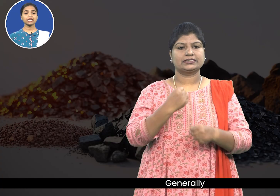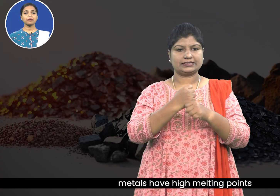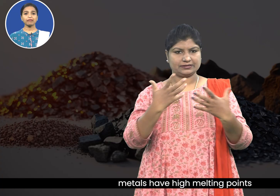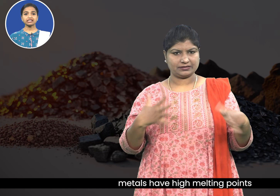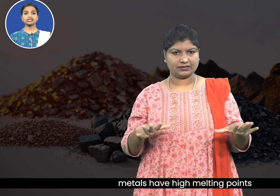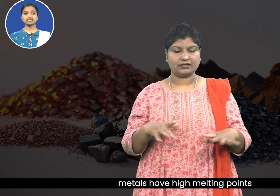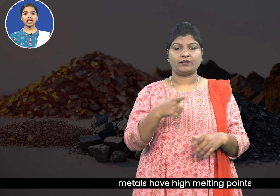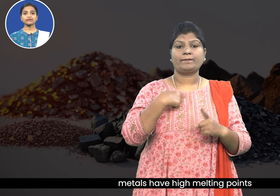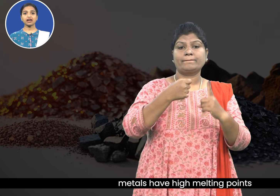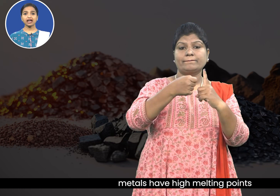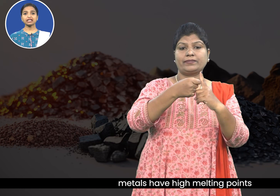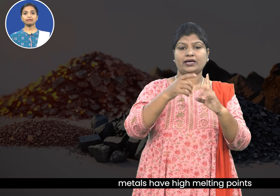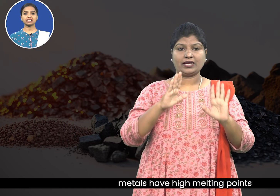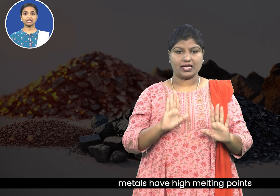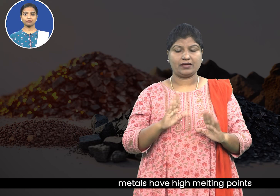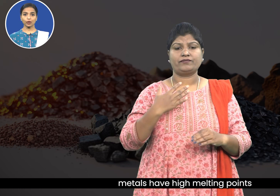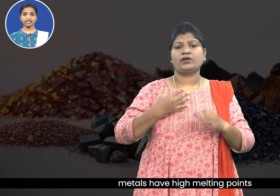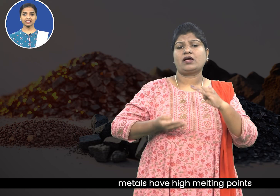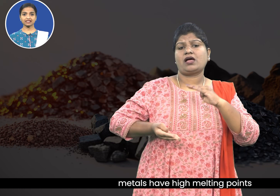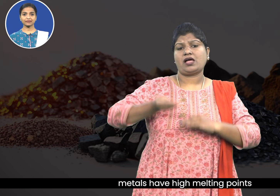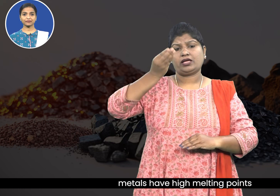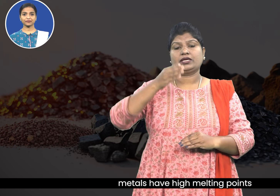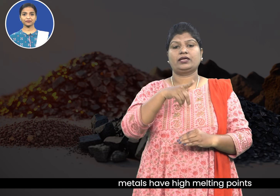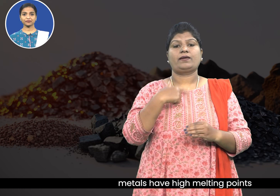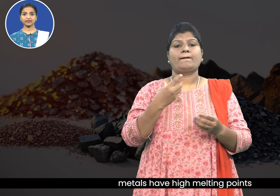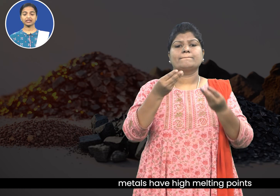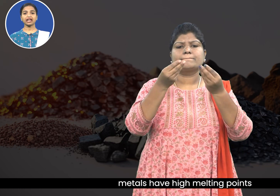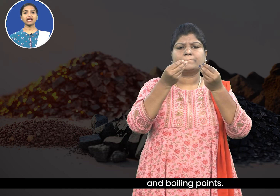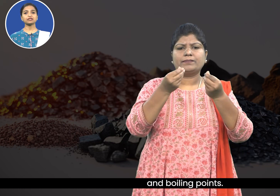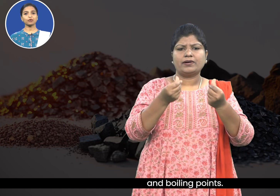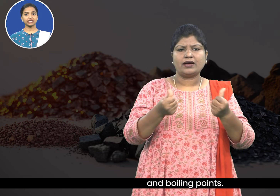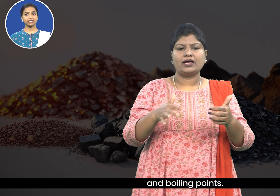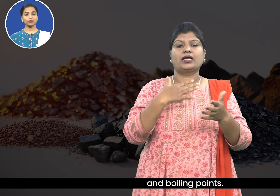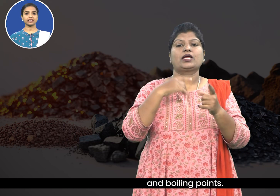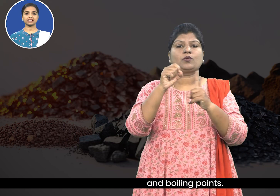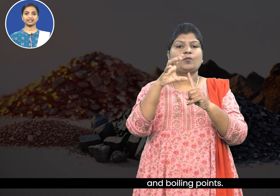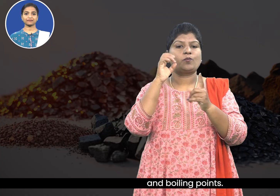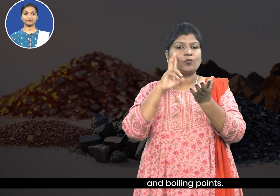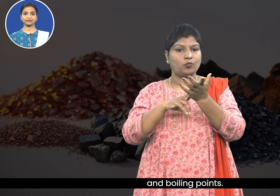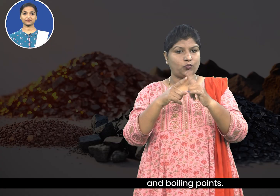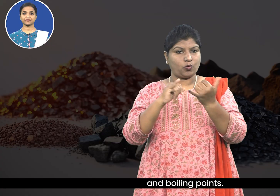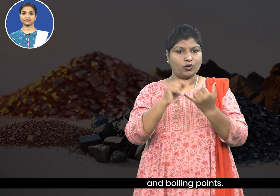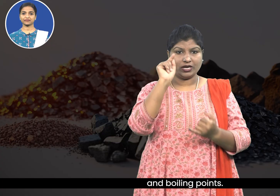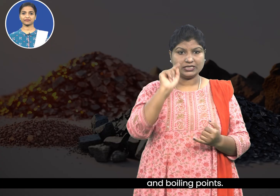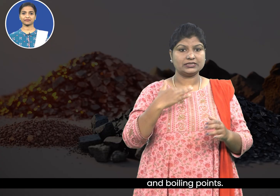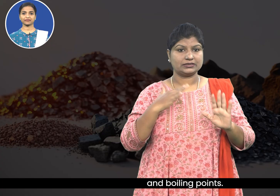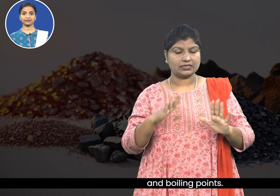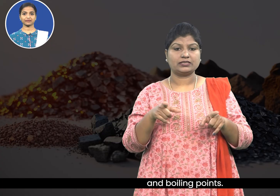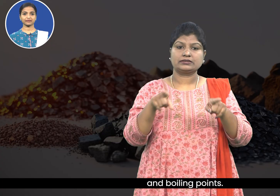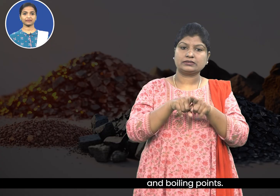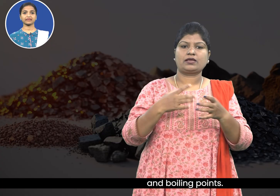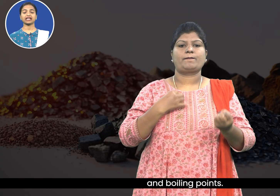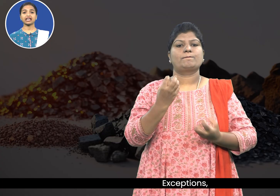Generally, metals have high melting points and boiling points.